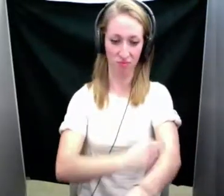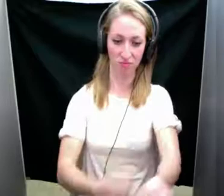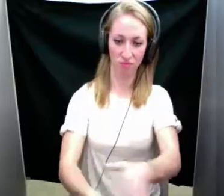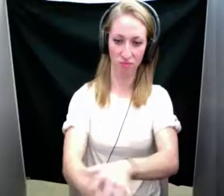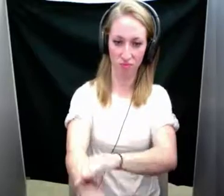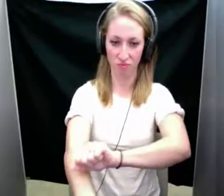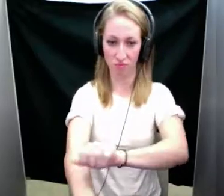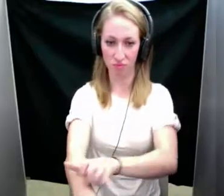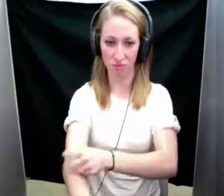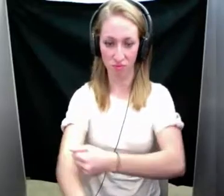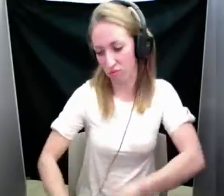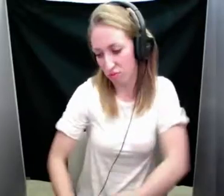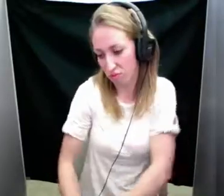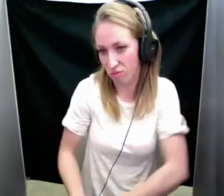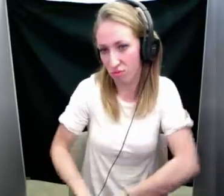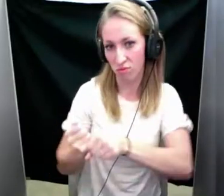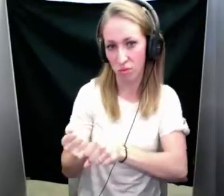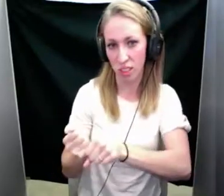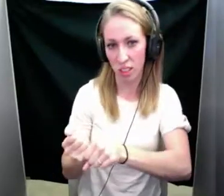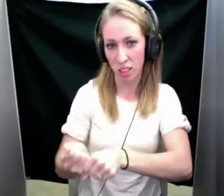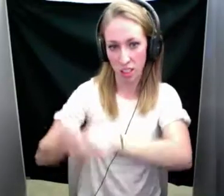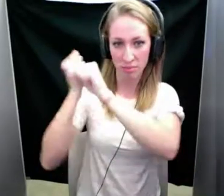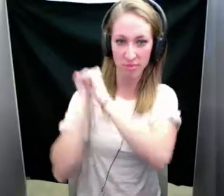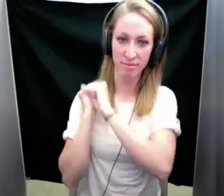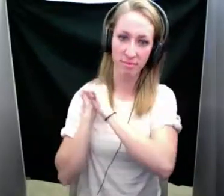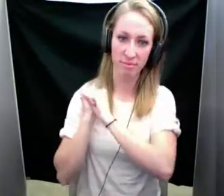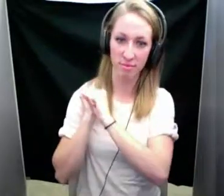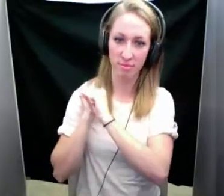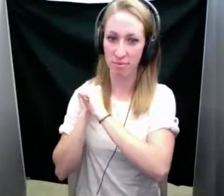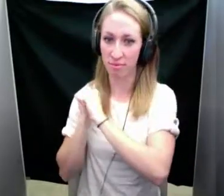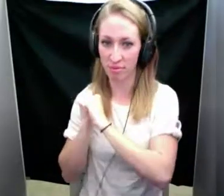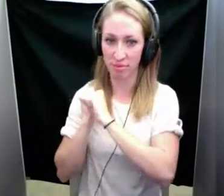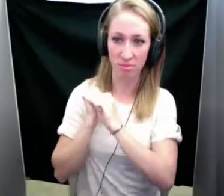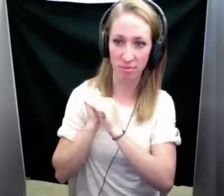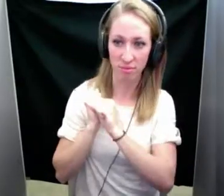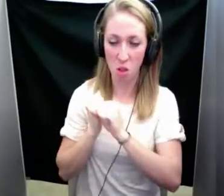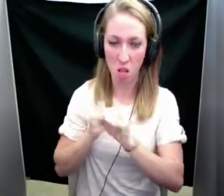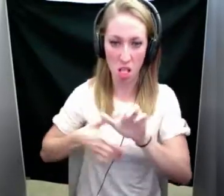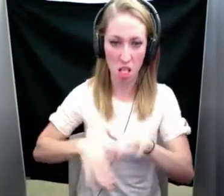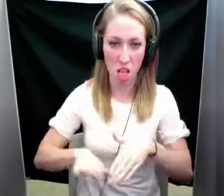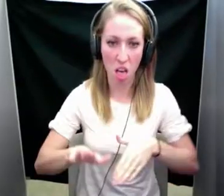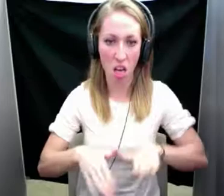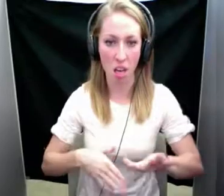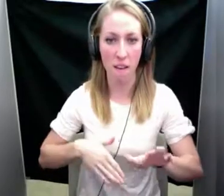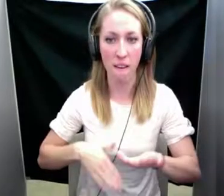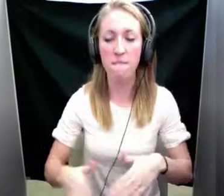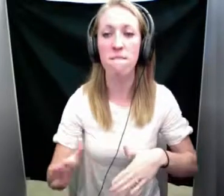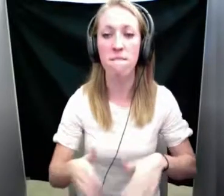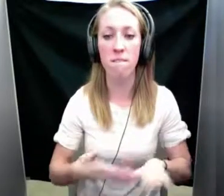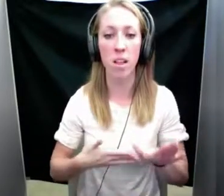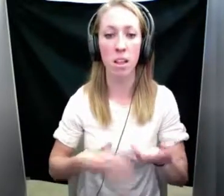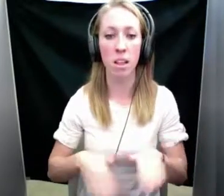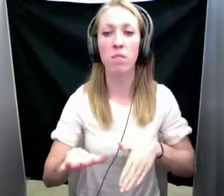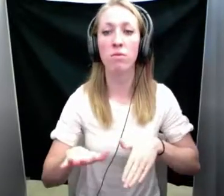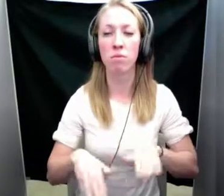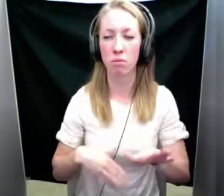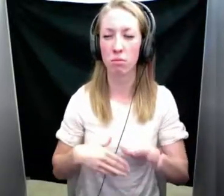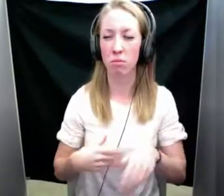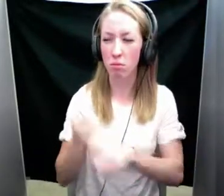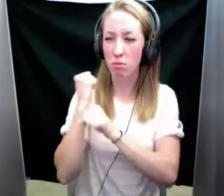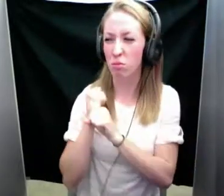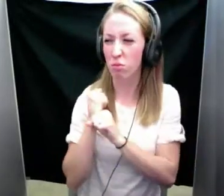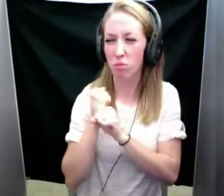sleeves, pulled up an axe, walked off into the woods. After a while, he got to a place where there's some really